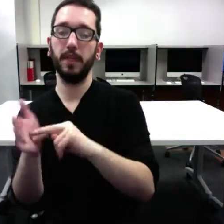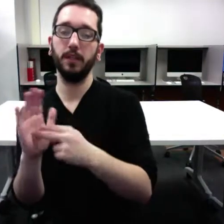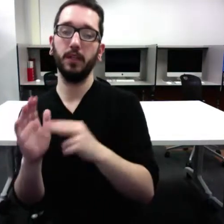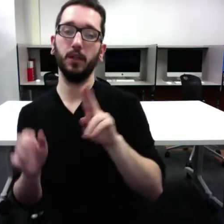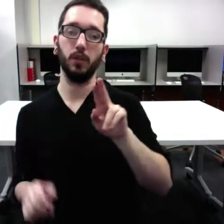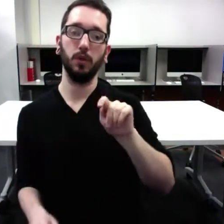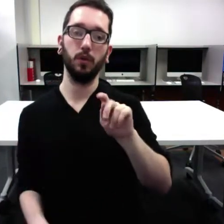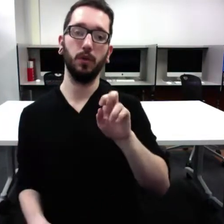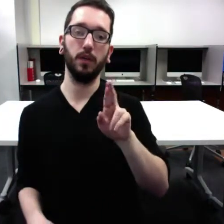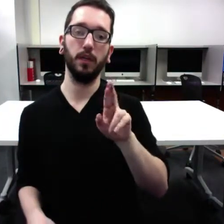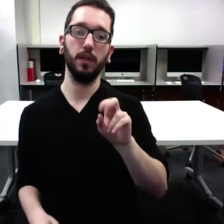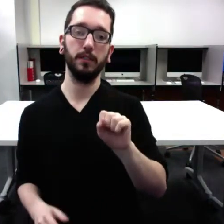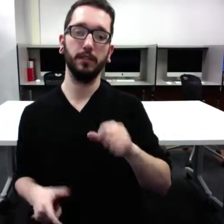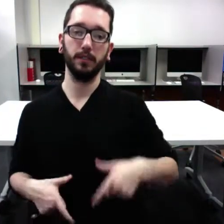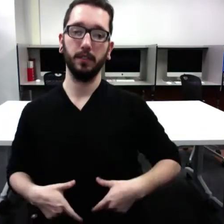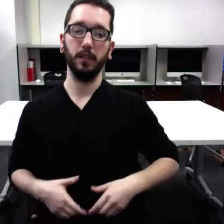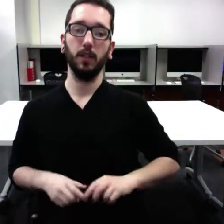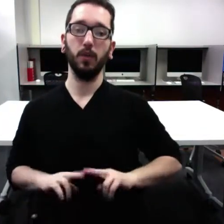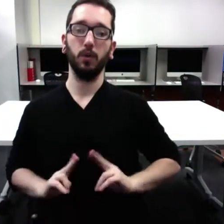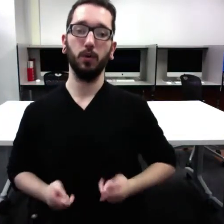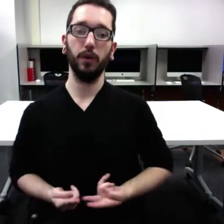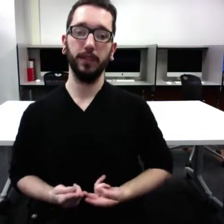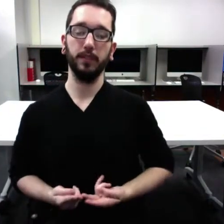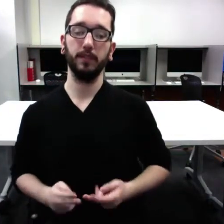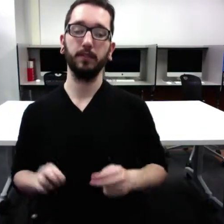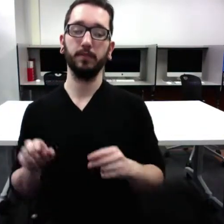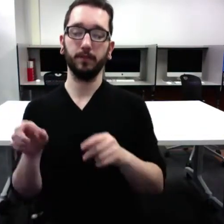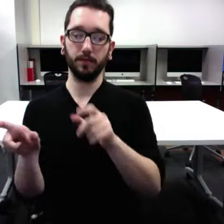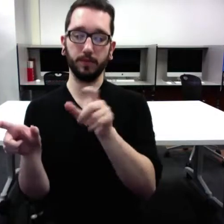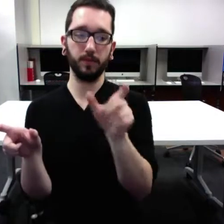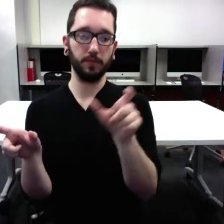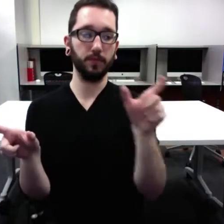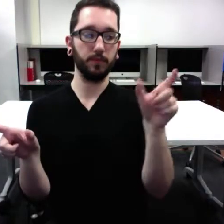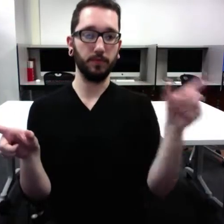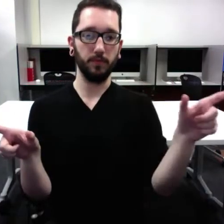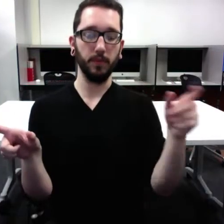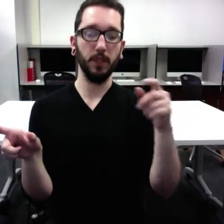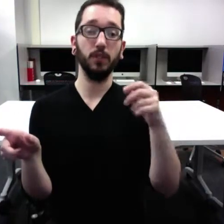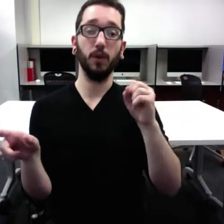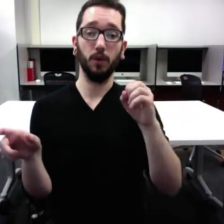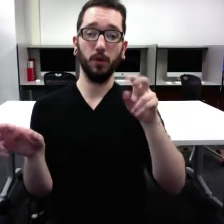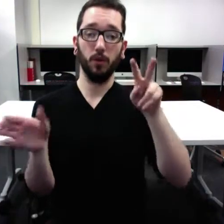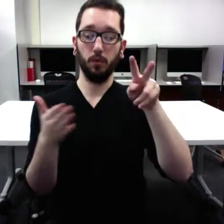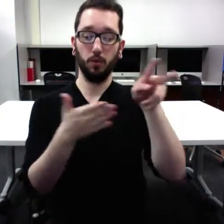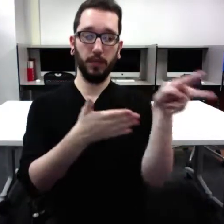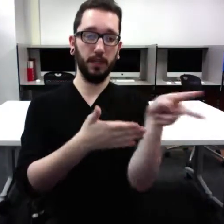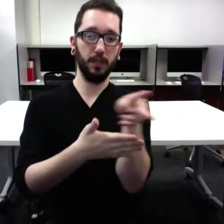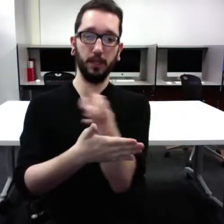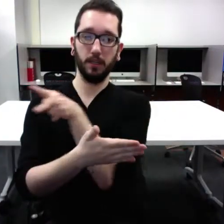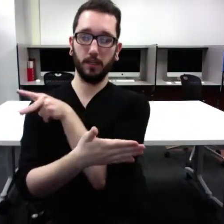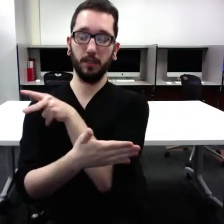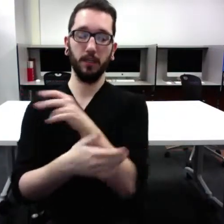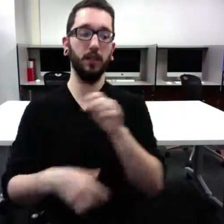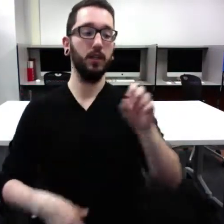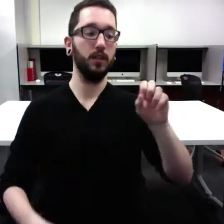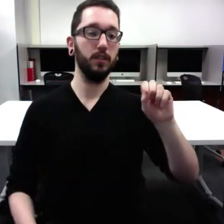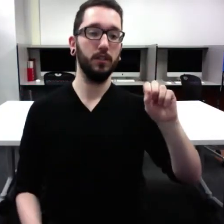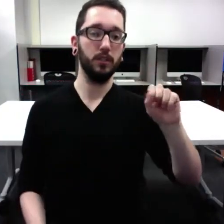Continuing the pattern on how to decipher a medical term, reading from right to left. Surgical removal of